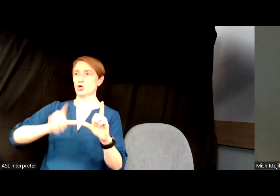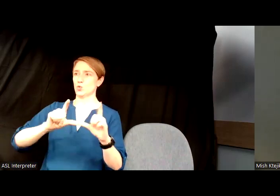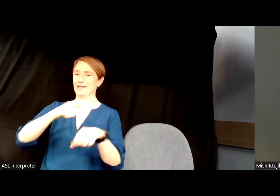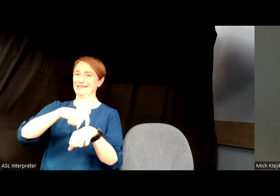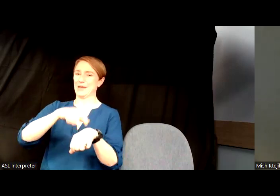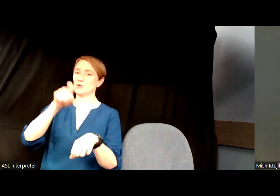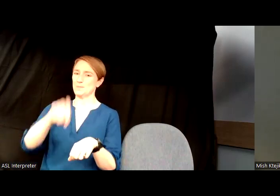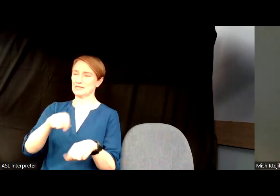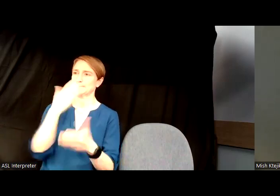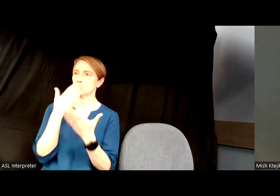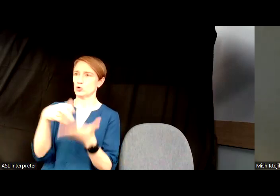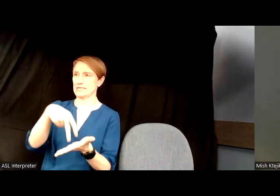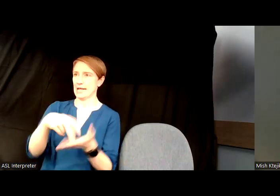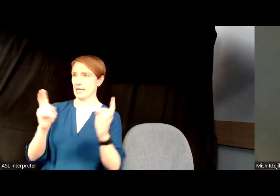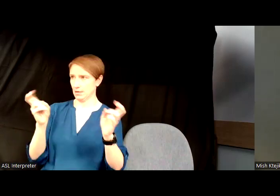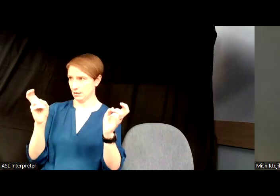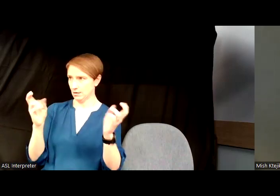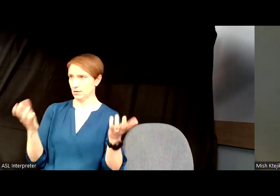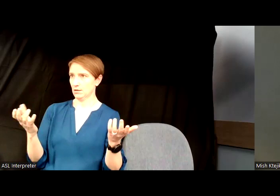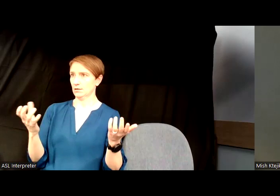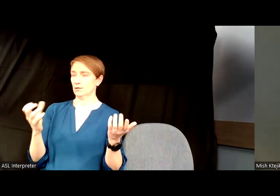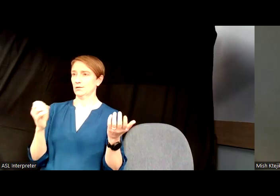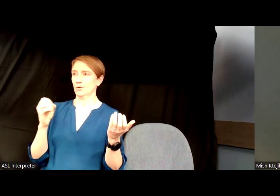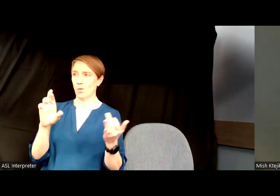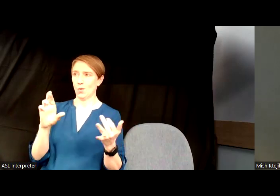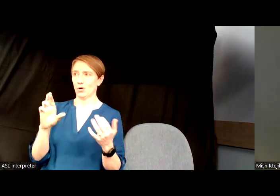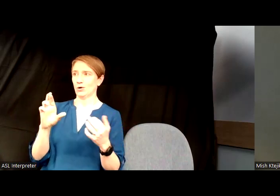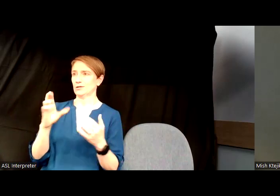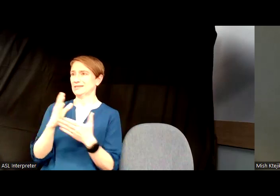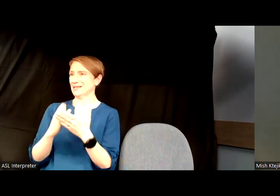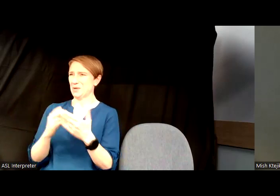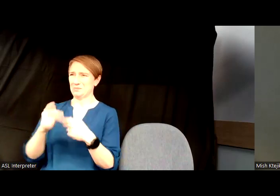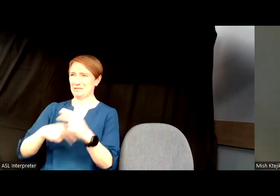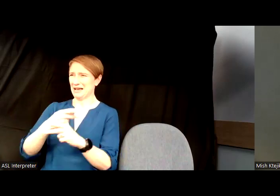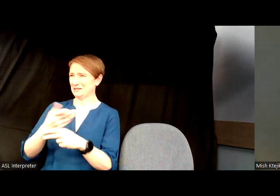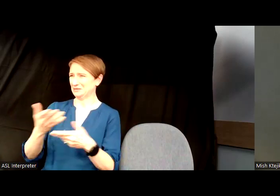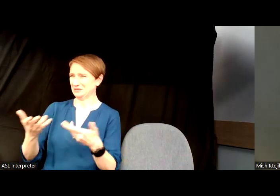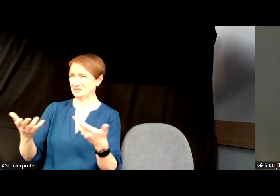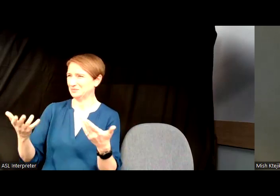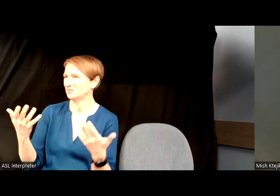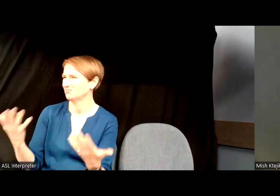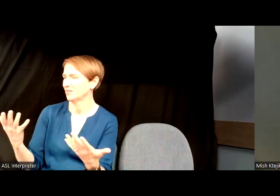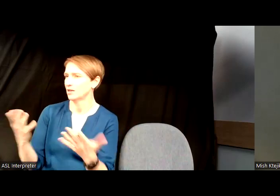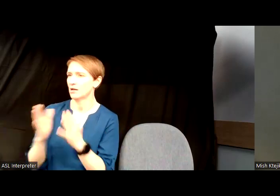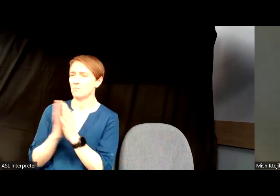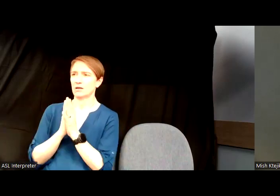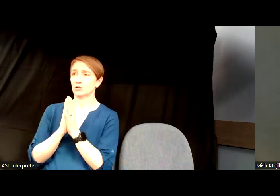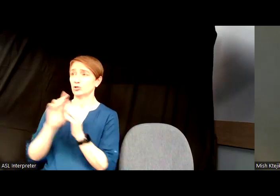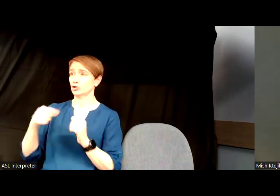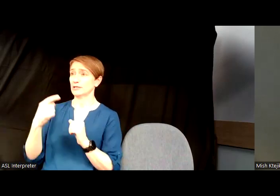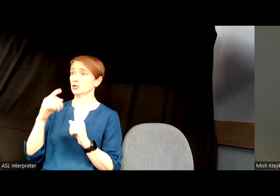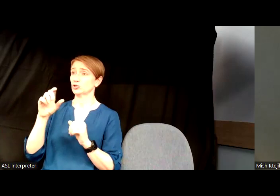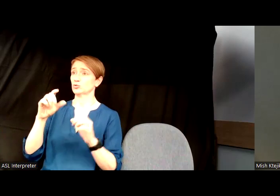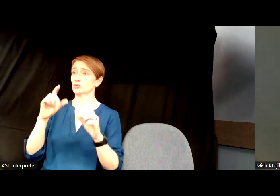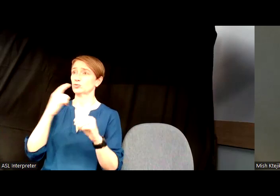standing. We would want proof of that or attestation to that or whatever, but just to